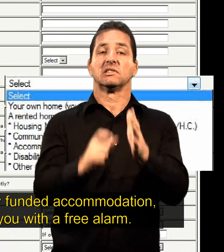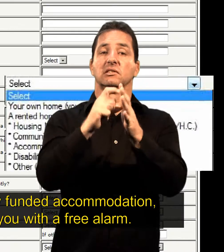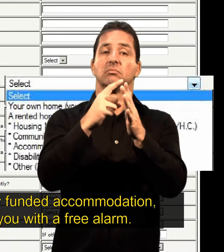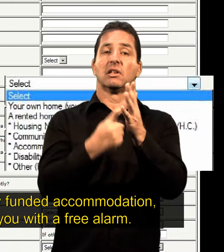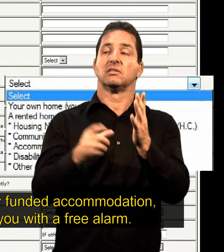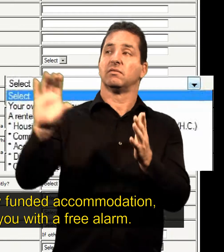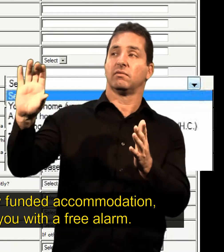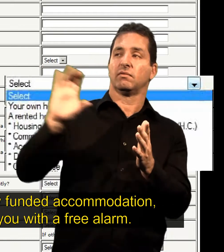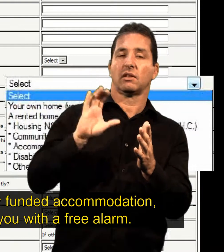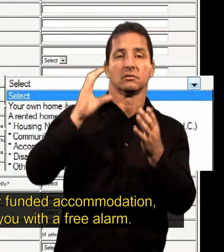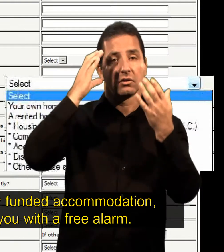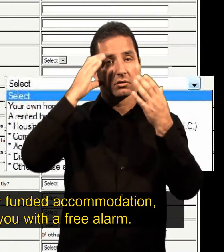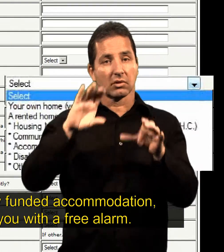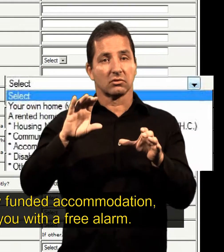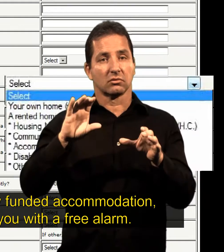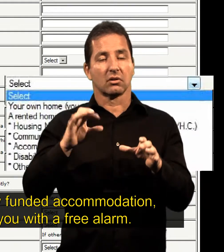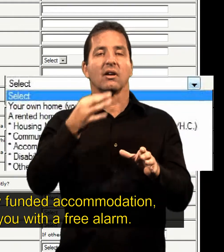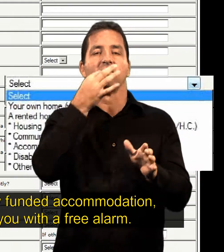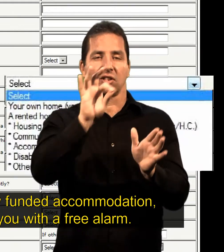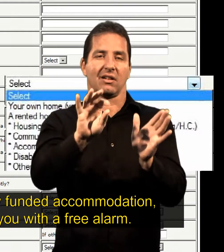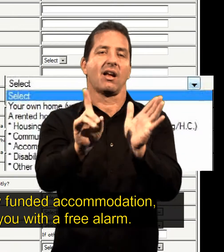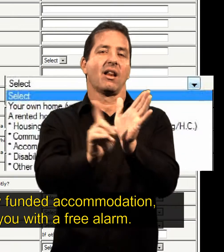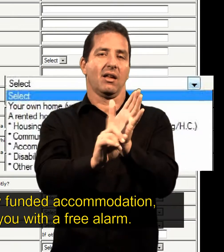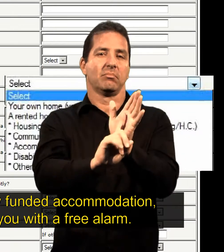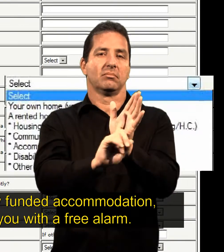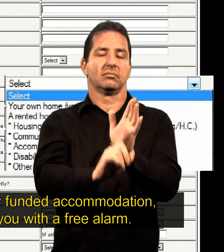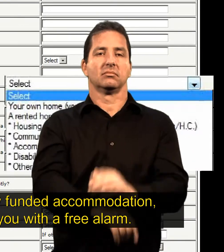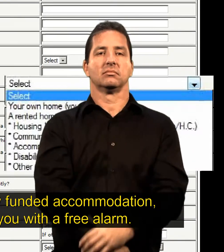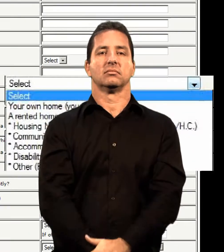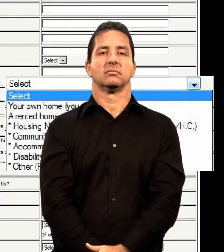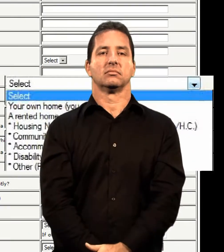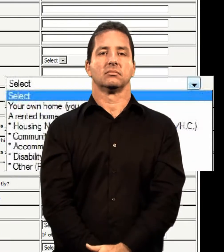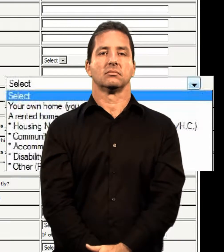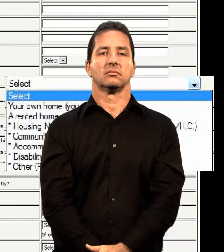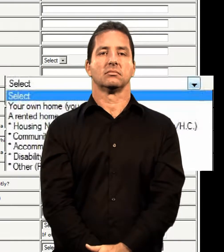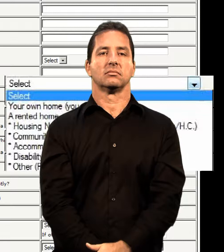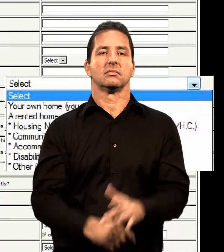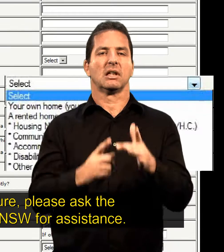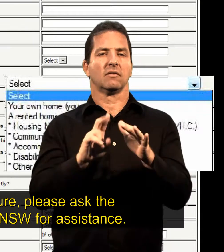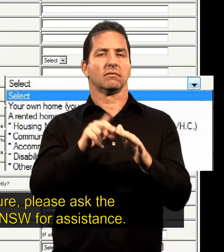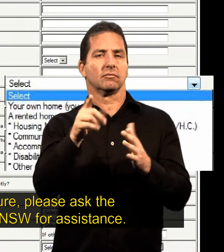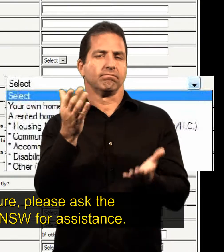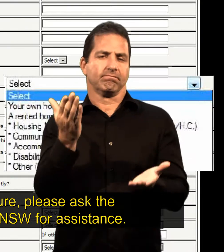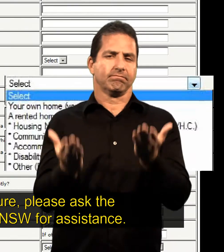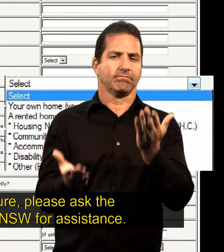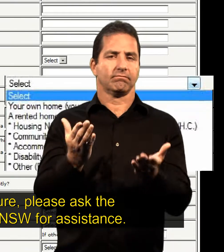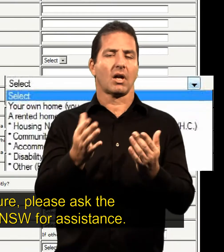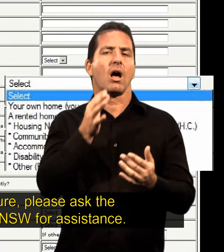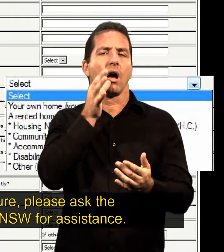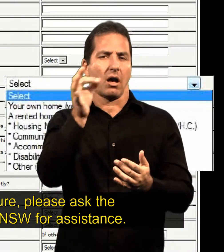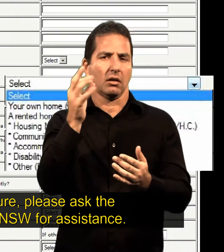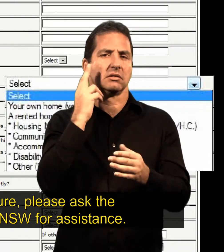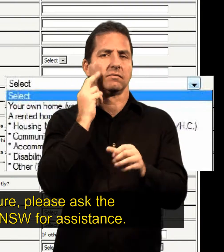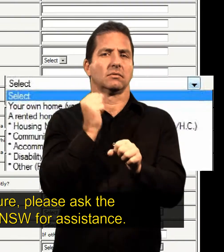If you live in disability-funded accommodation, they will provide you with a free alarm. If you are